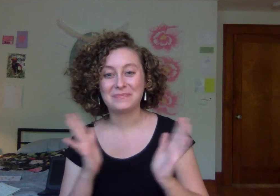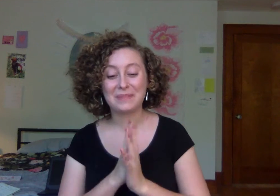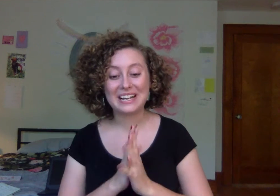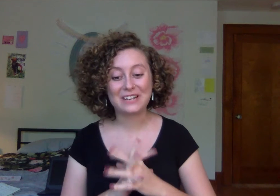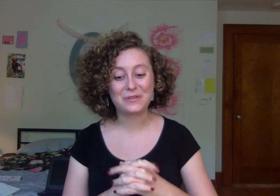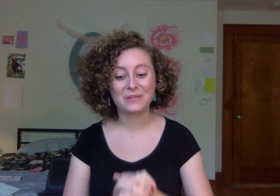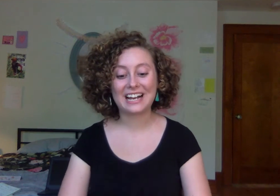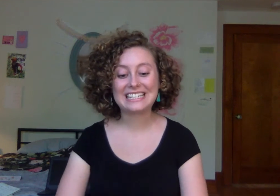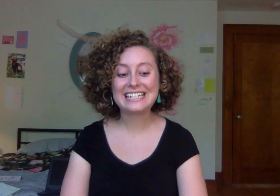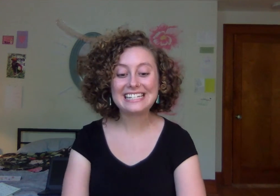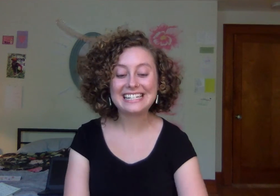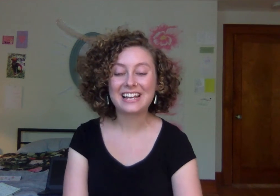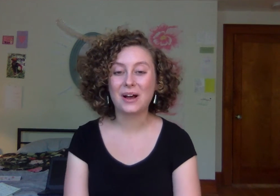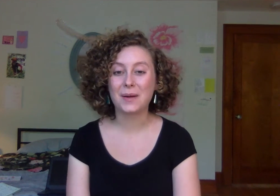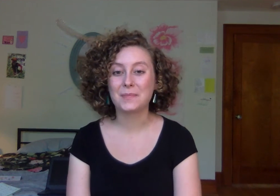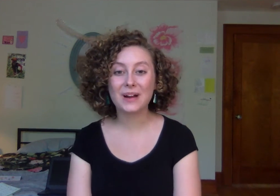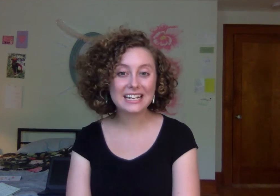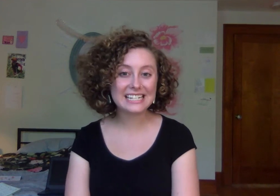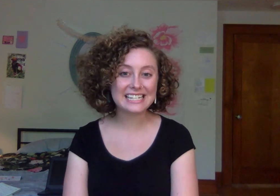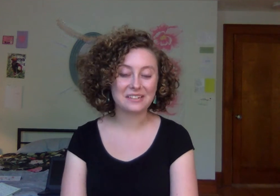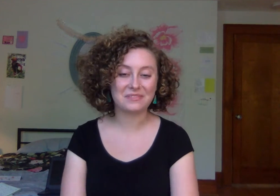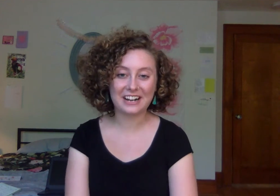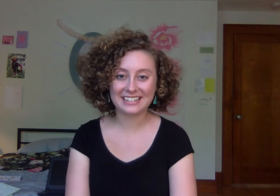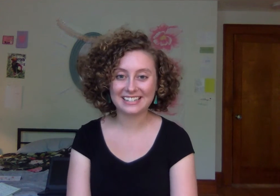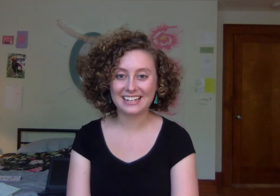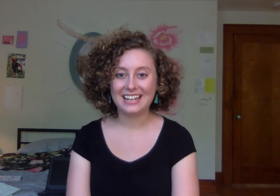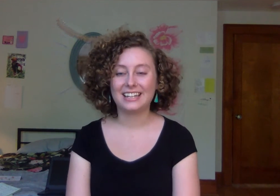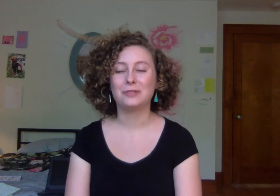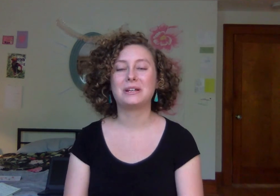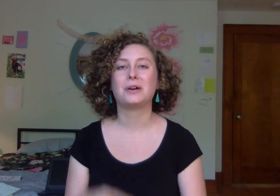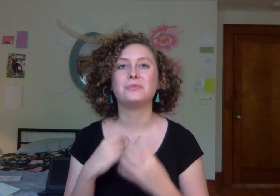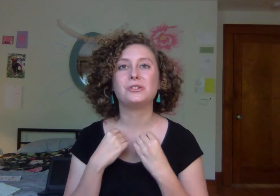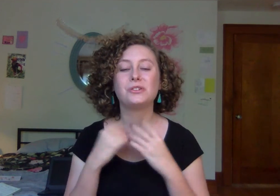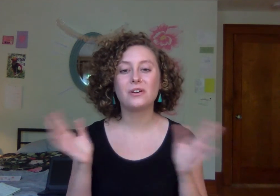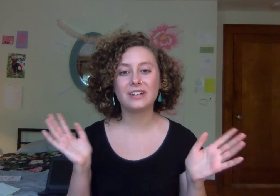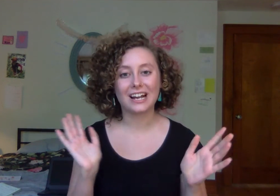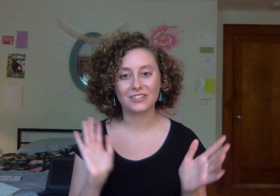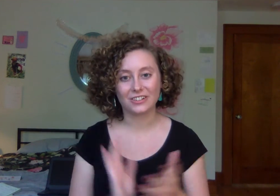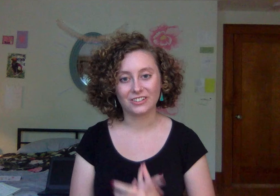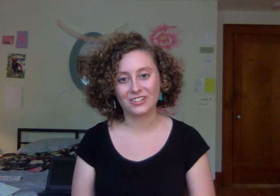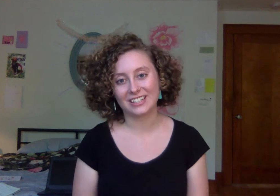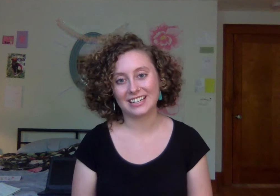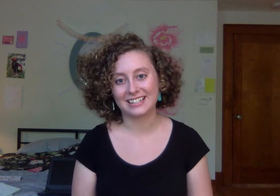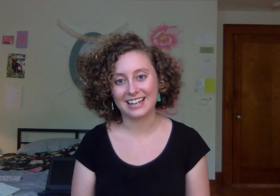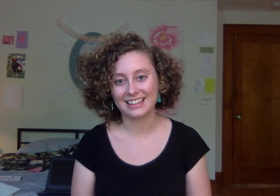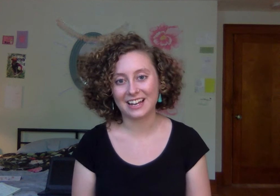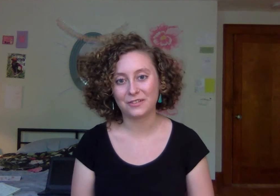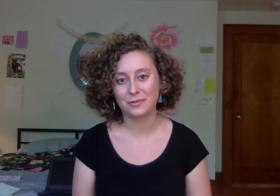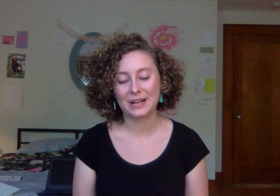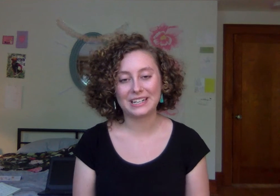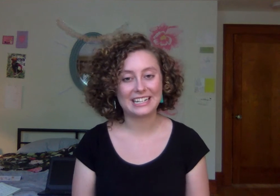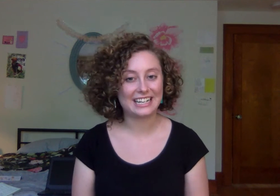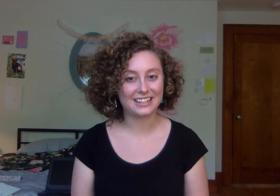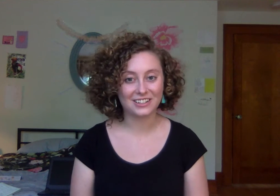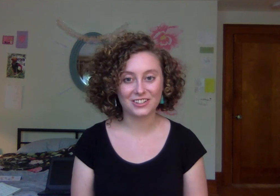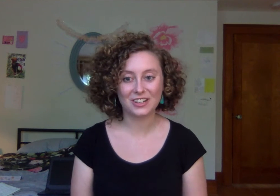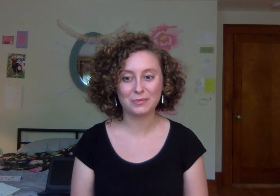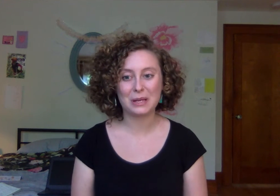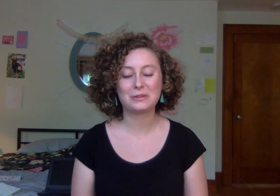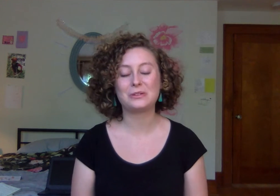but if you practice and practice and practice, it'll become so natural, just like saying the alphabet in English, and you'll be able to do